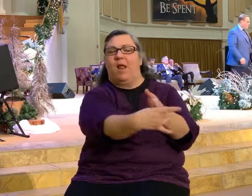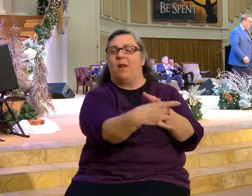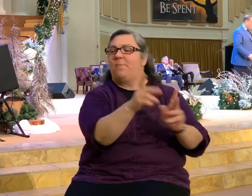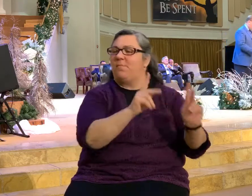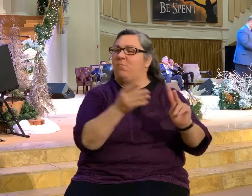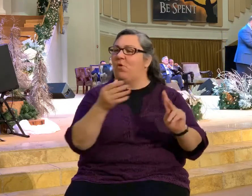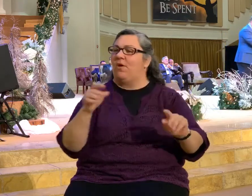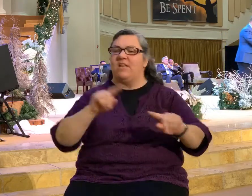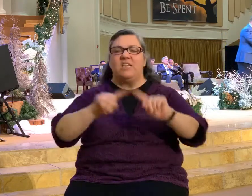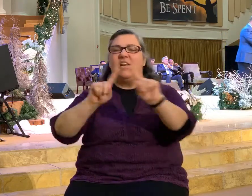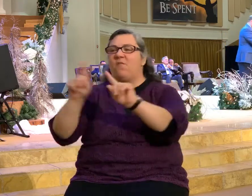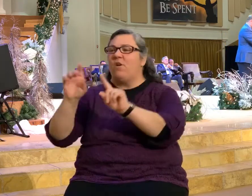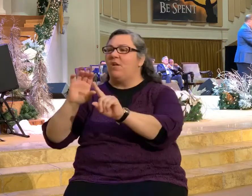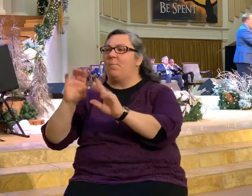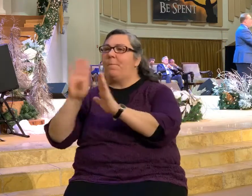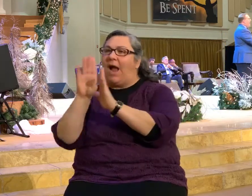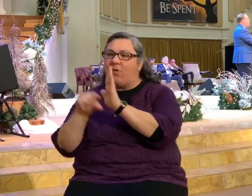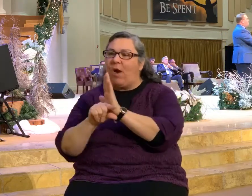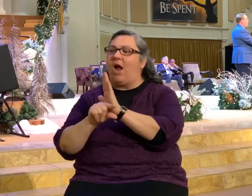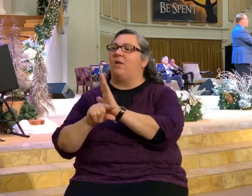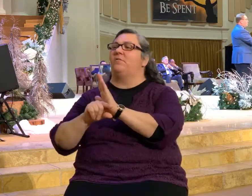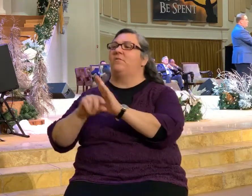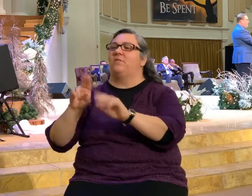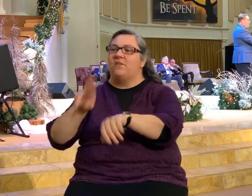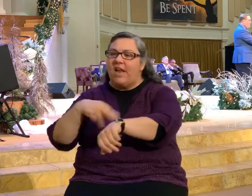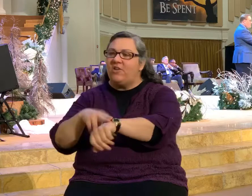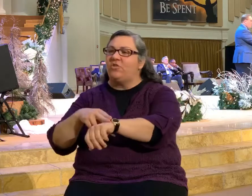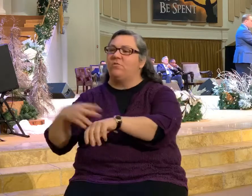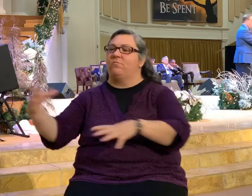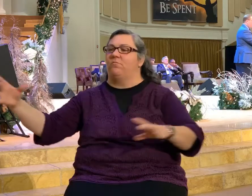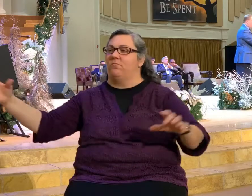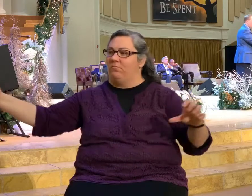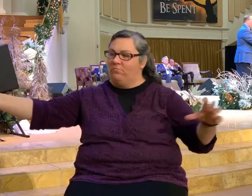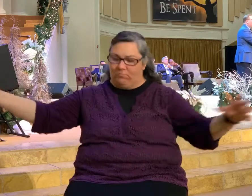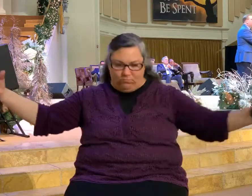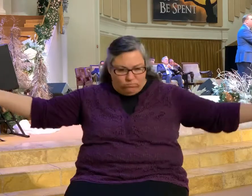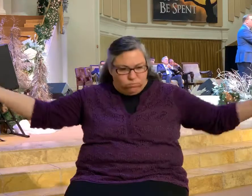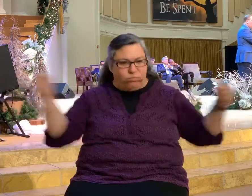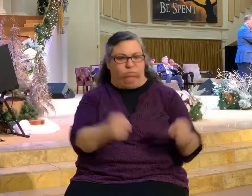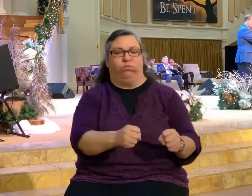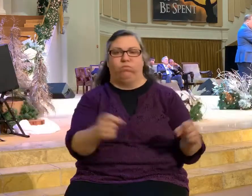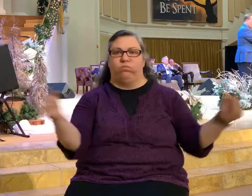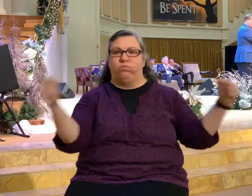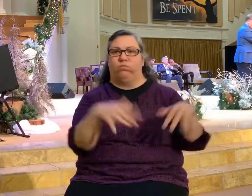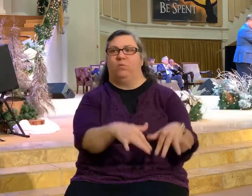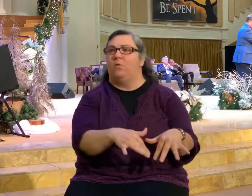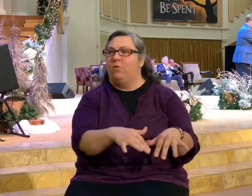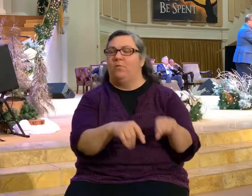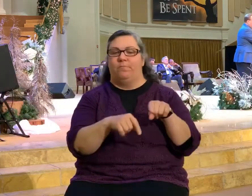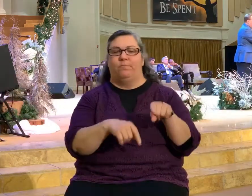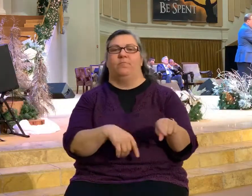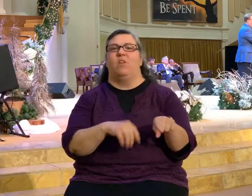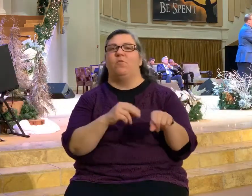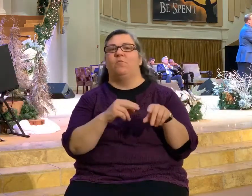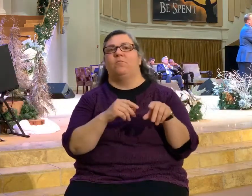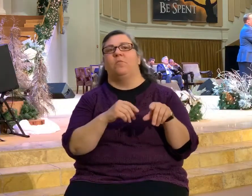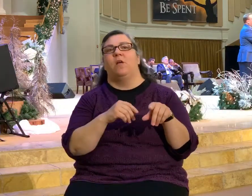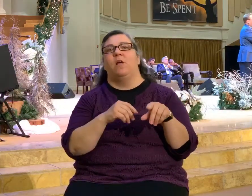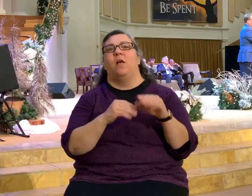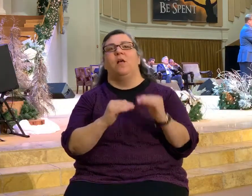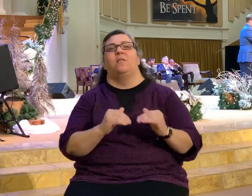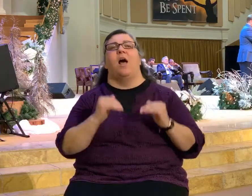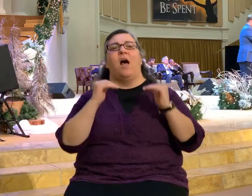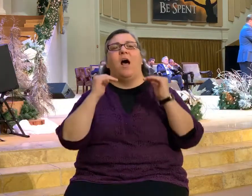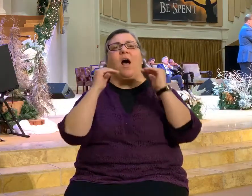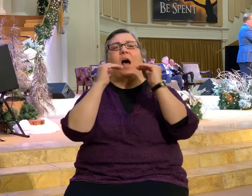and different nations. Rome had its own in the mix. It was known as the cult of Rome. And the